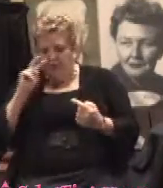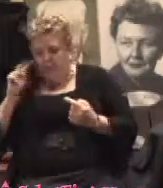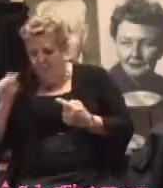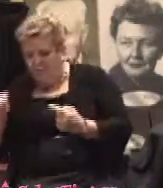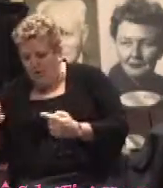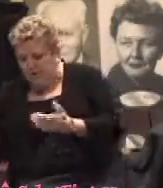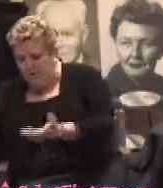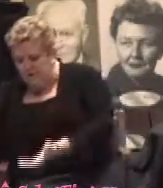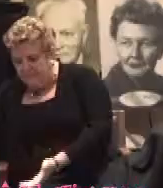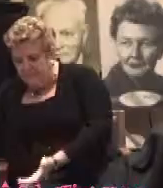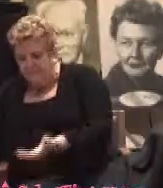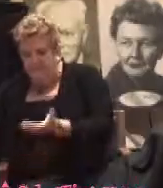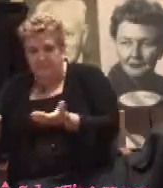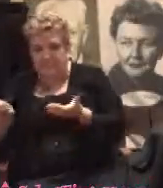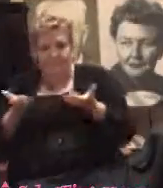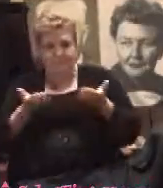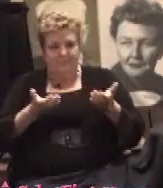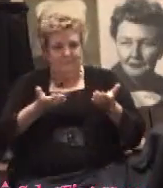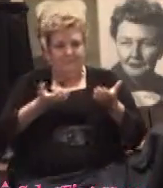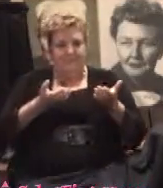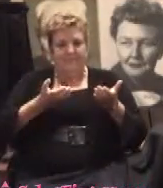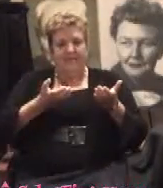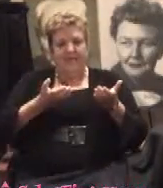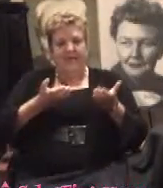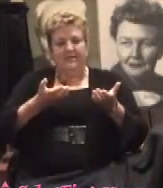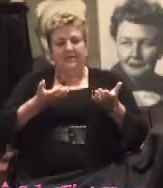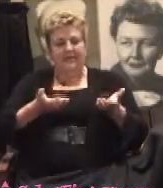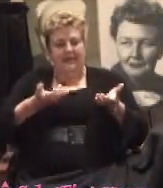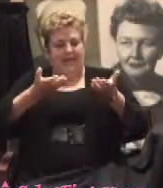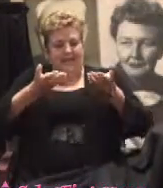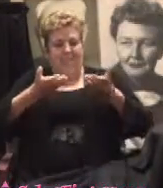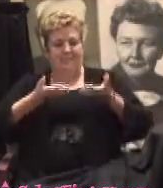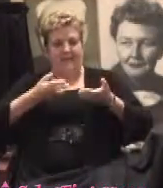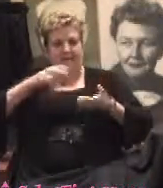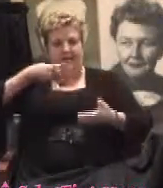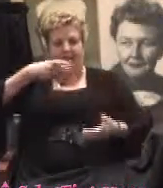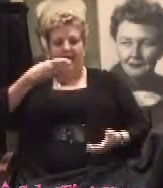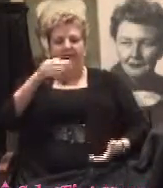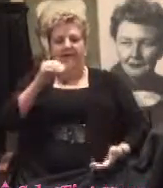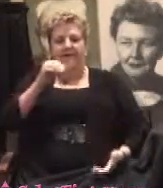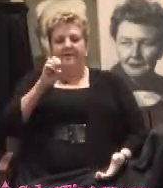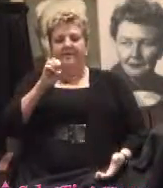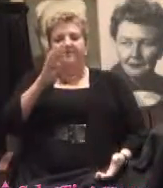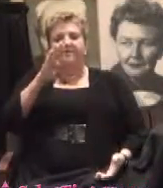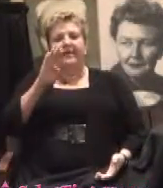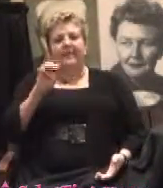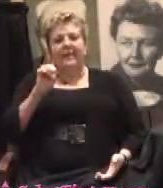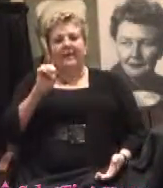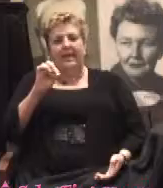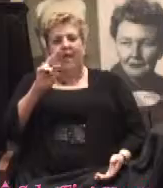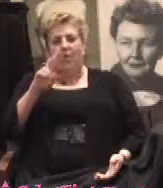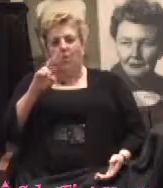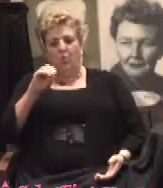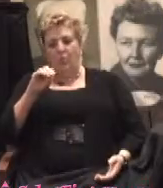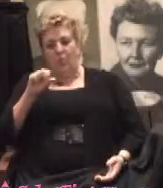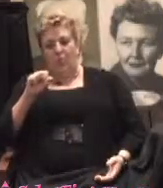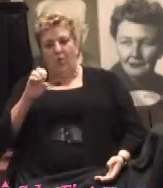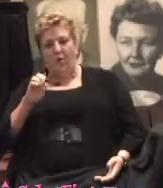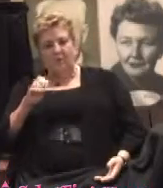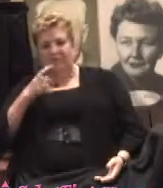pulled out Phoebe Rose. And she handed me Phoebe and said, look at our beautiful daughter. And I held this